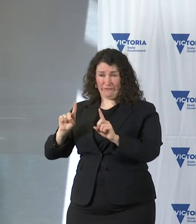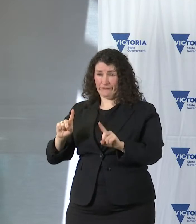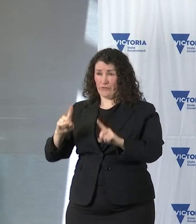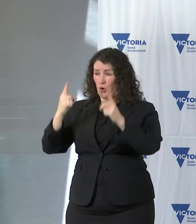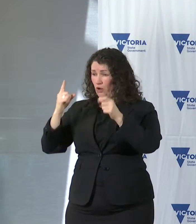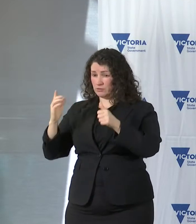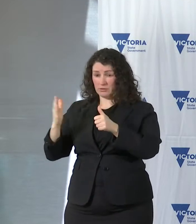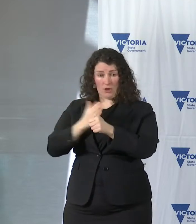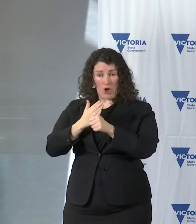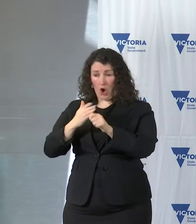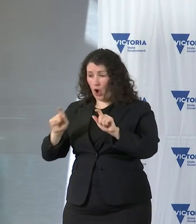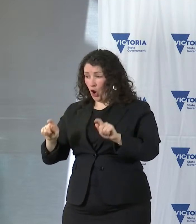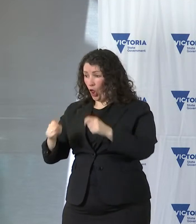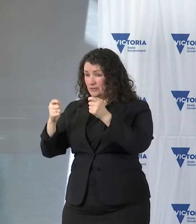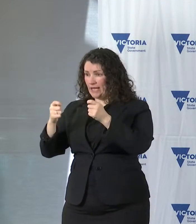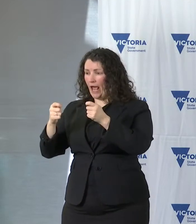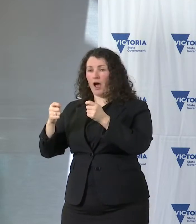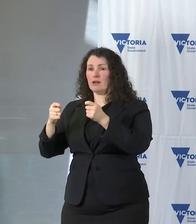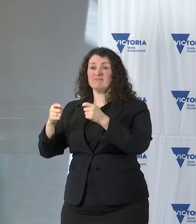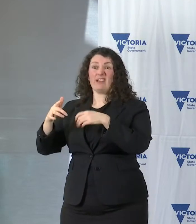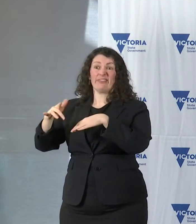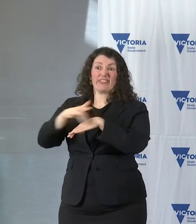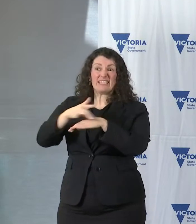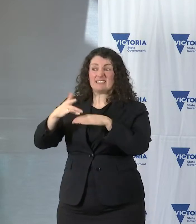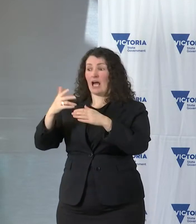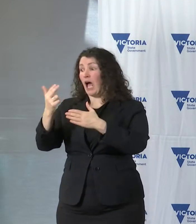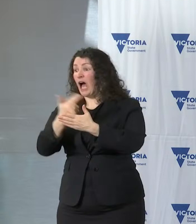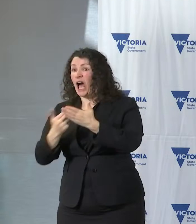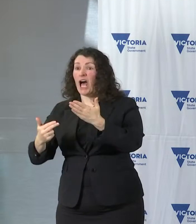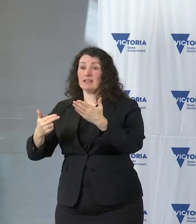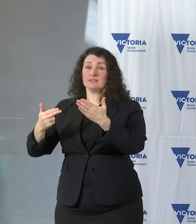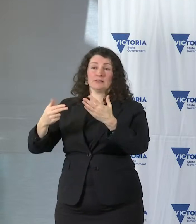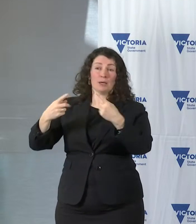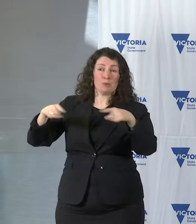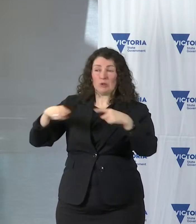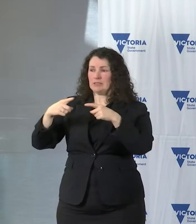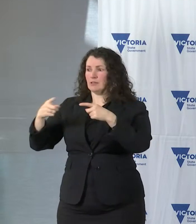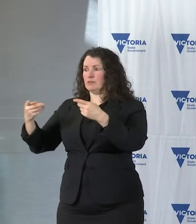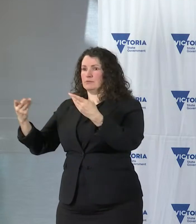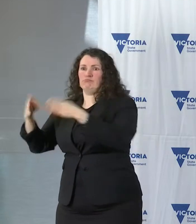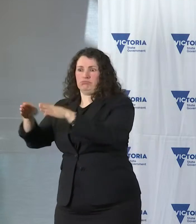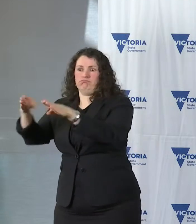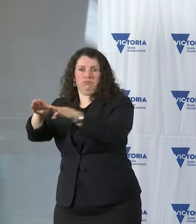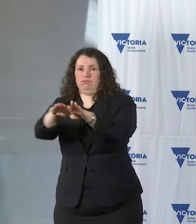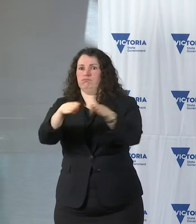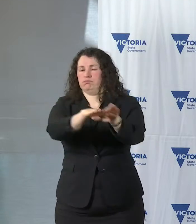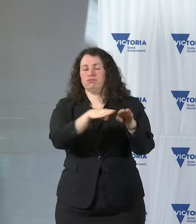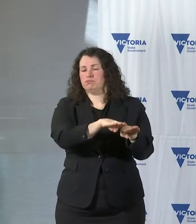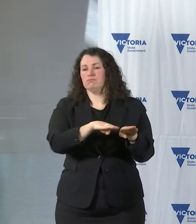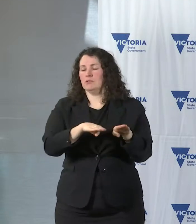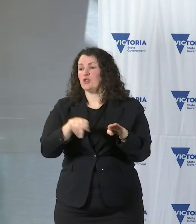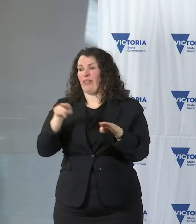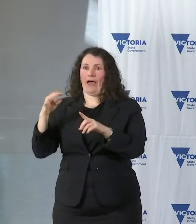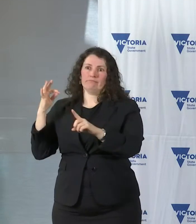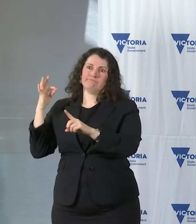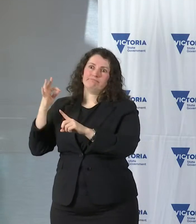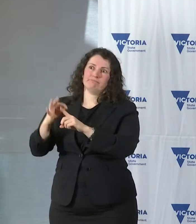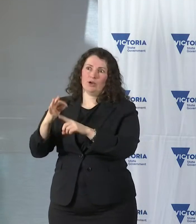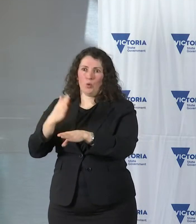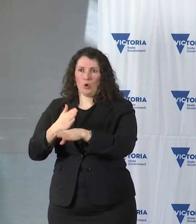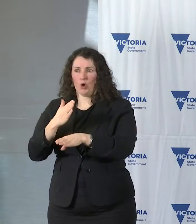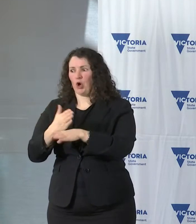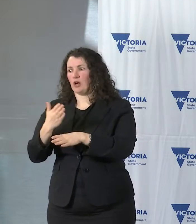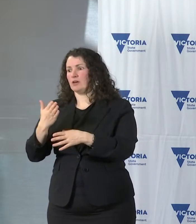really significant issue for those performers, those people who require whose income